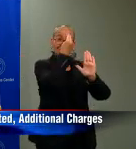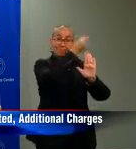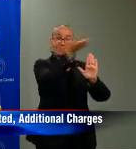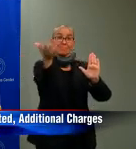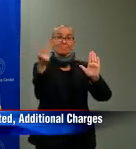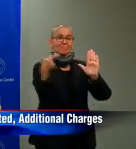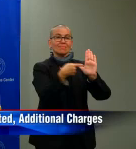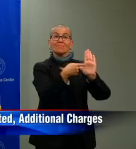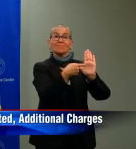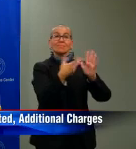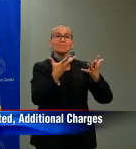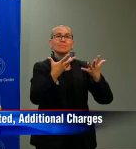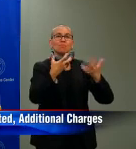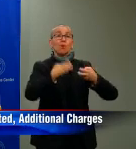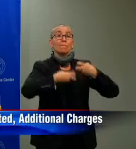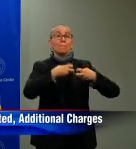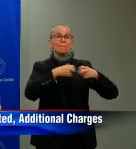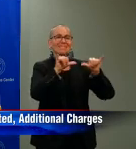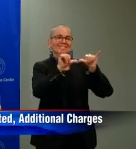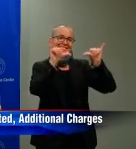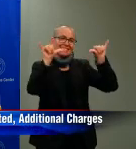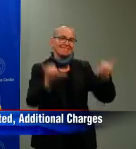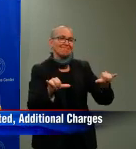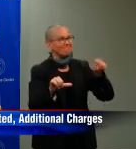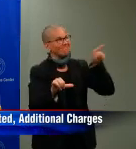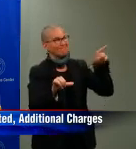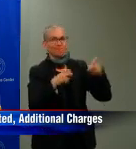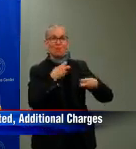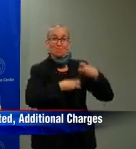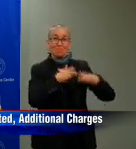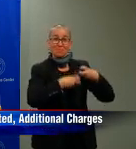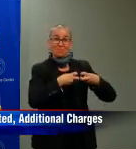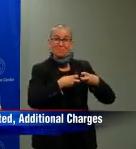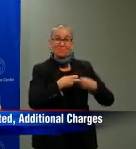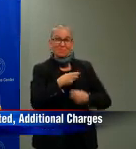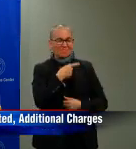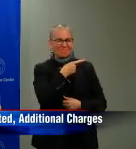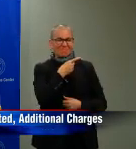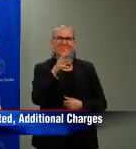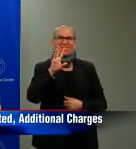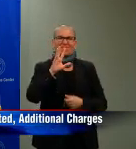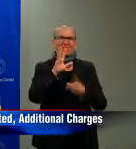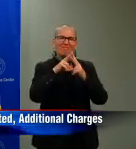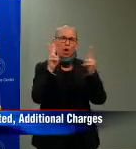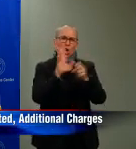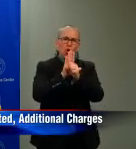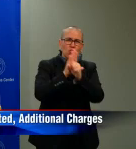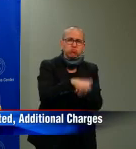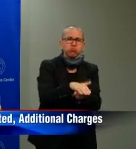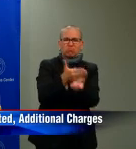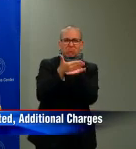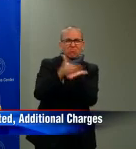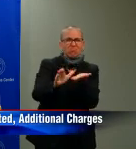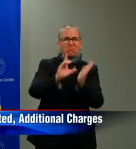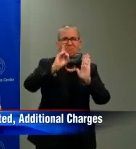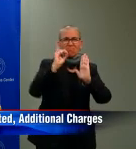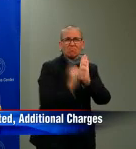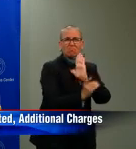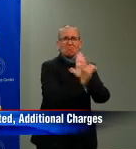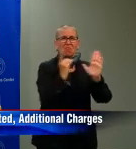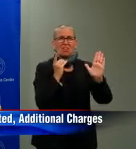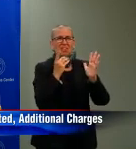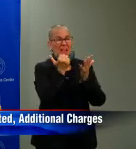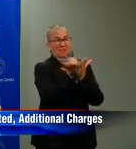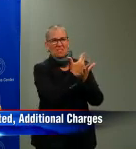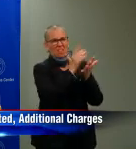which is the systemic issues and the systemic racism and the lack of accountability up and down our society that led